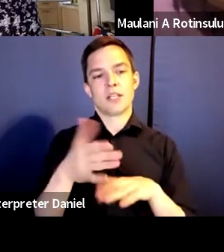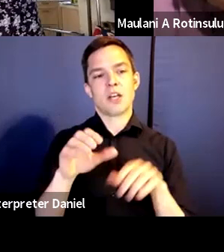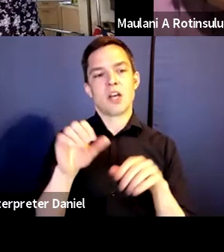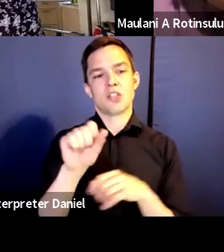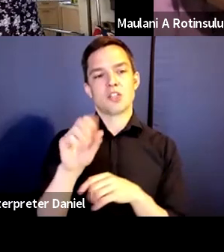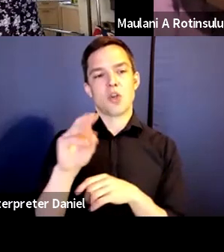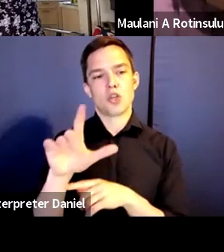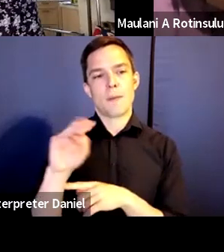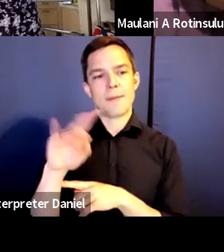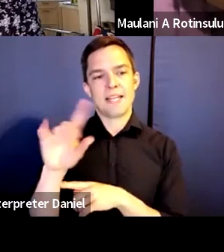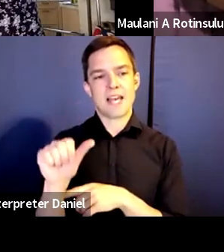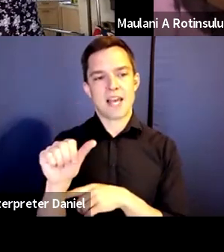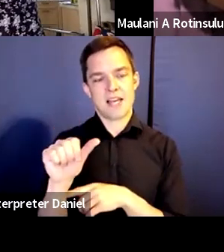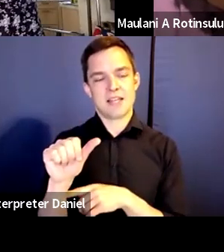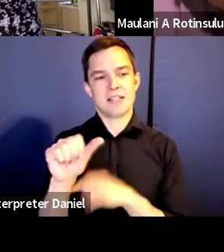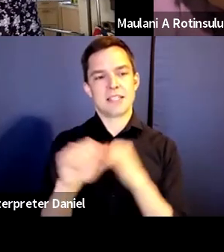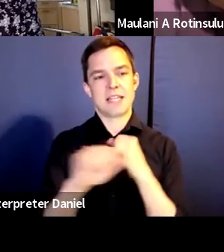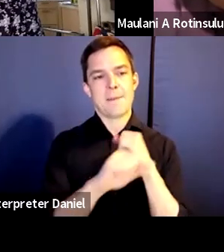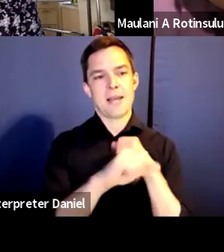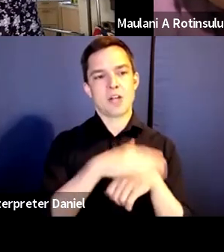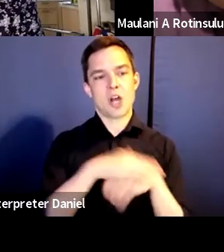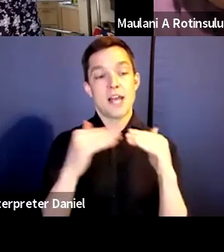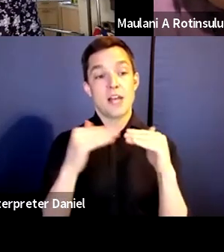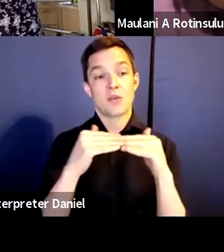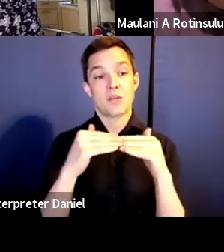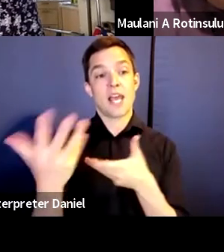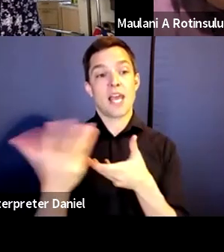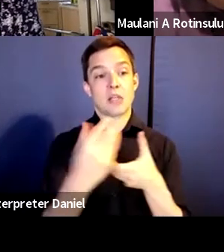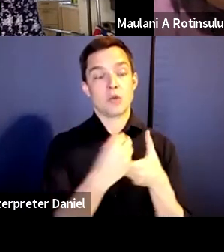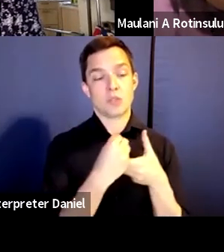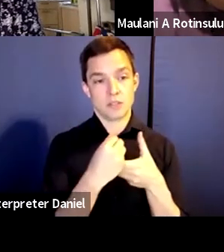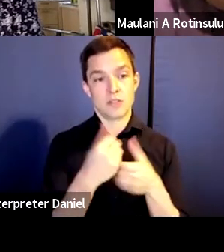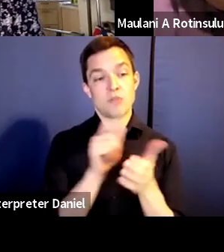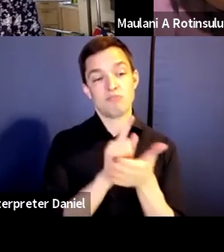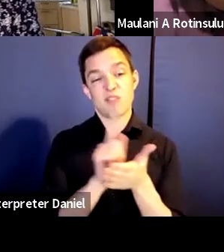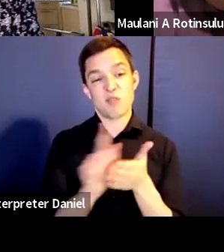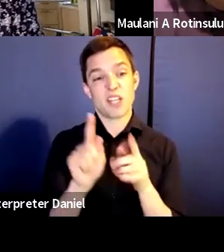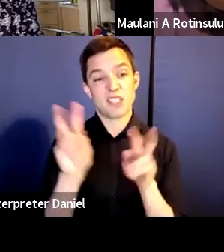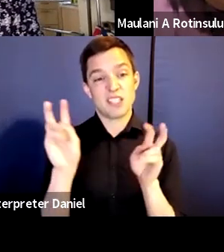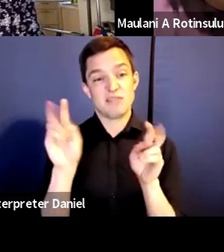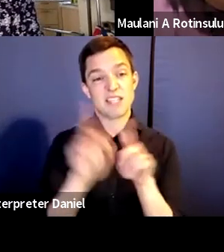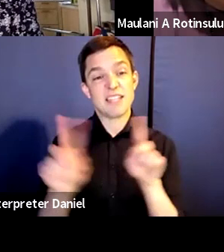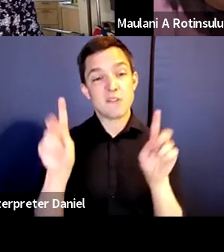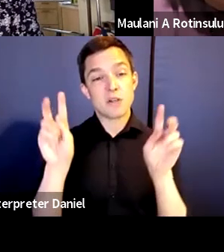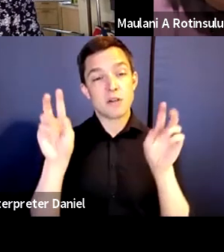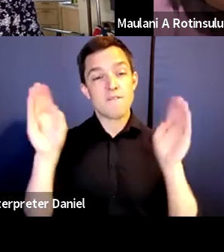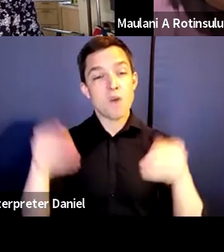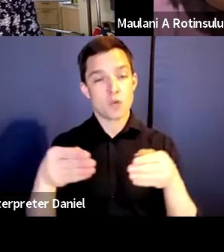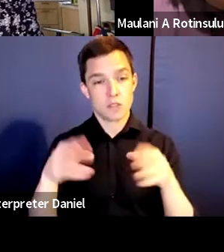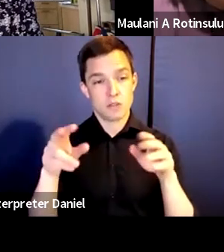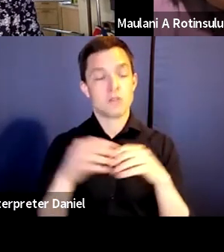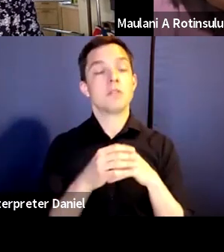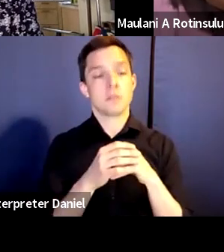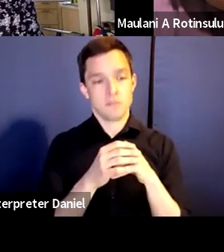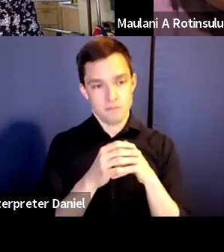campaign on equity and inclusion. So each week is a different focus, all